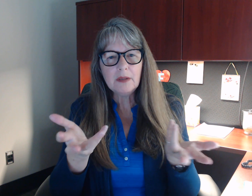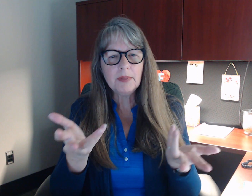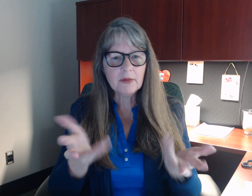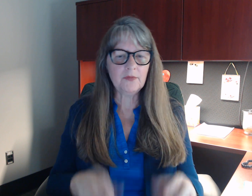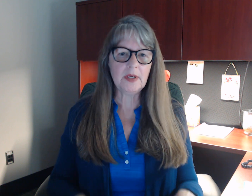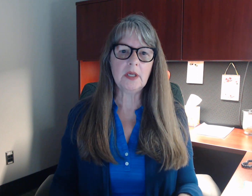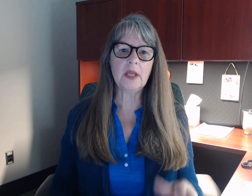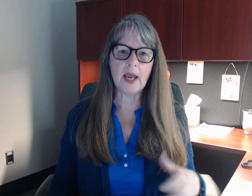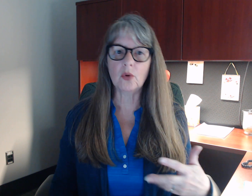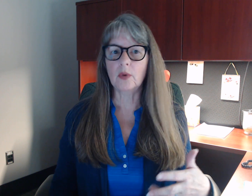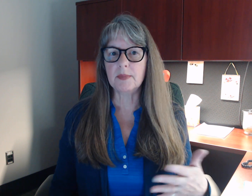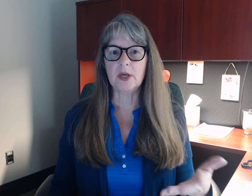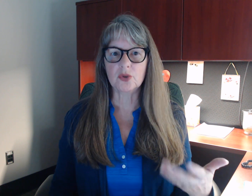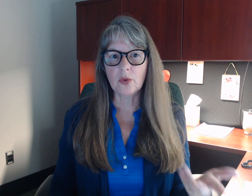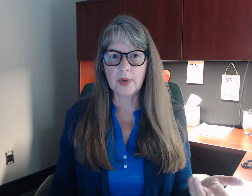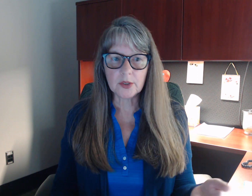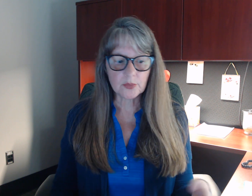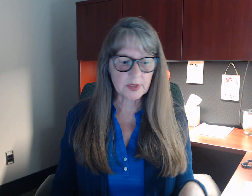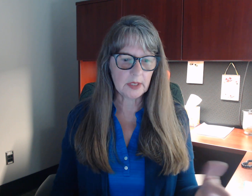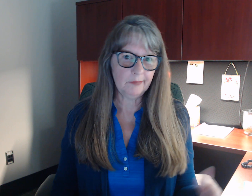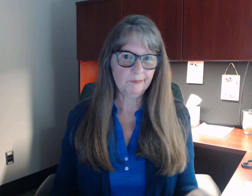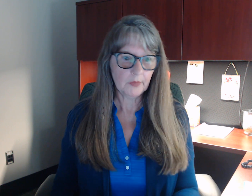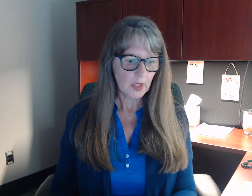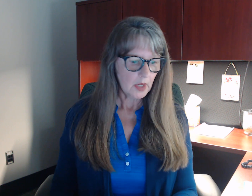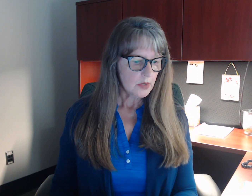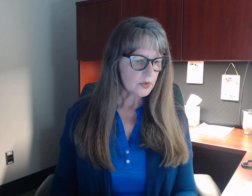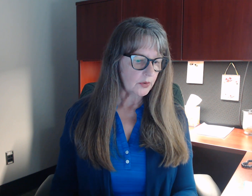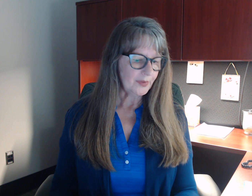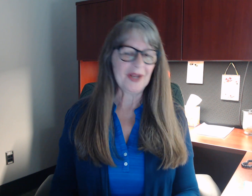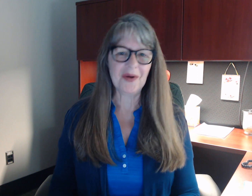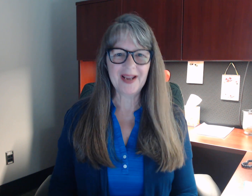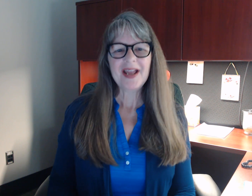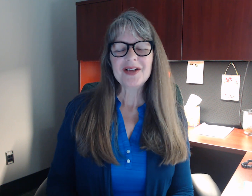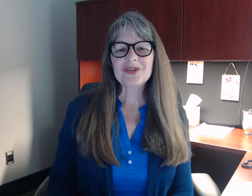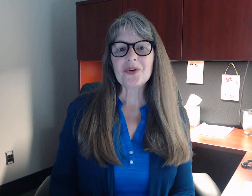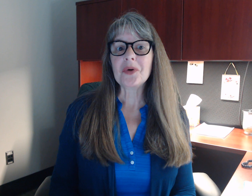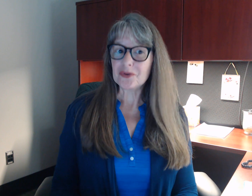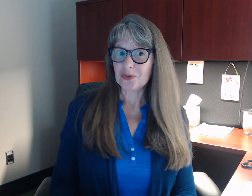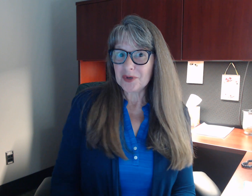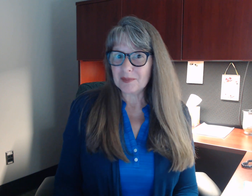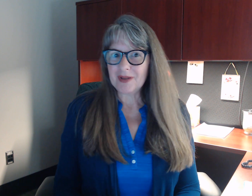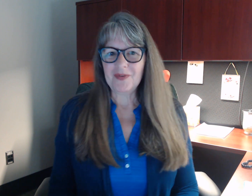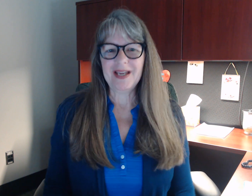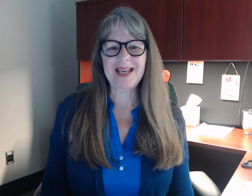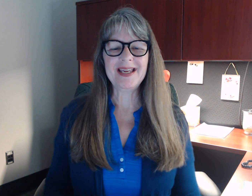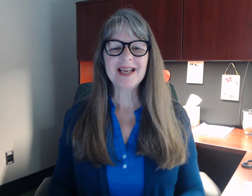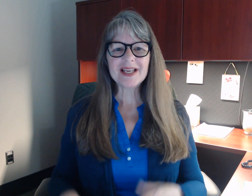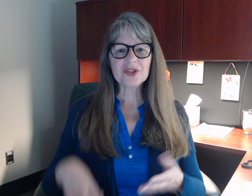bent V category because you're going into a T. So anyway, so here's a real bent V is